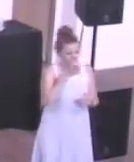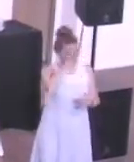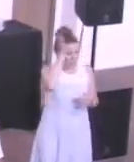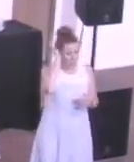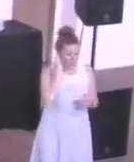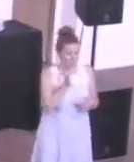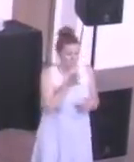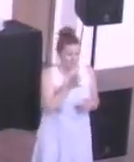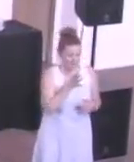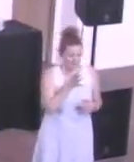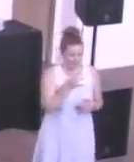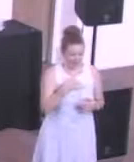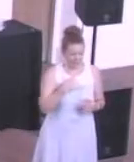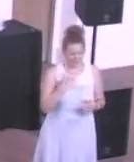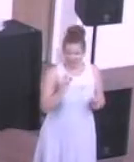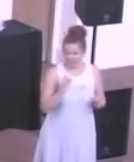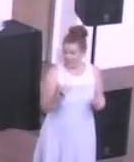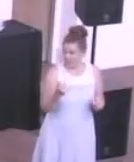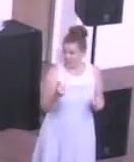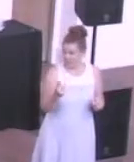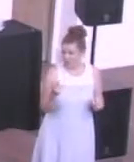And then I came up here and said, I can give you a mohawk.